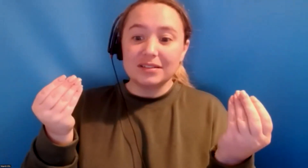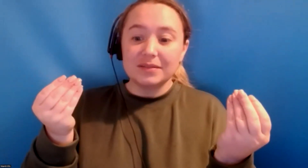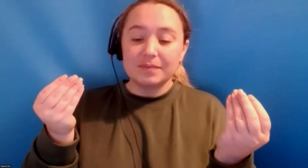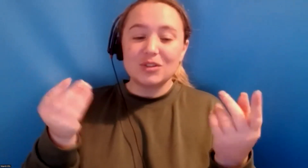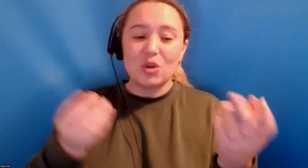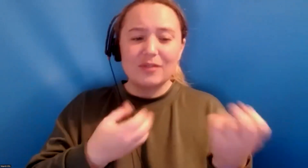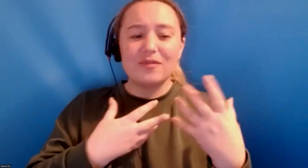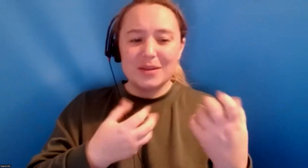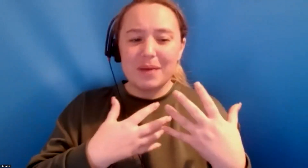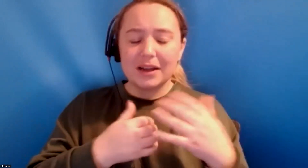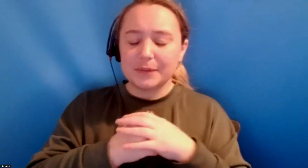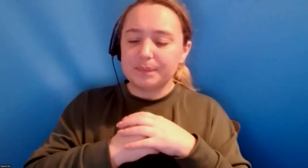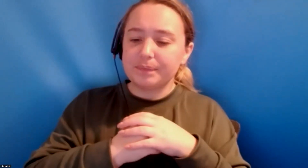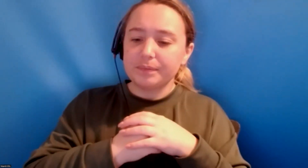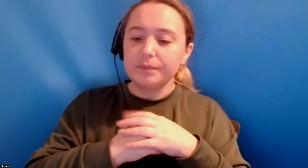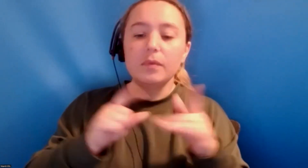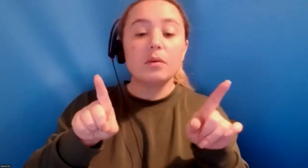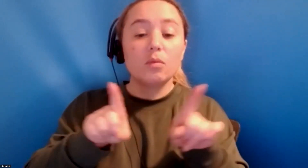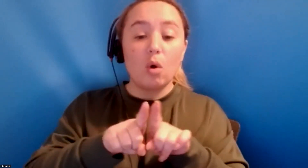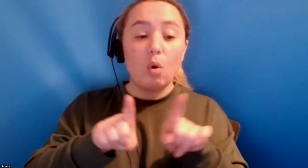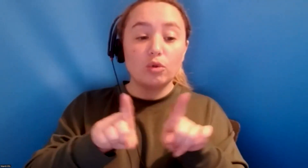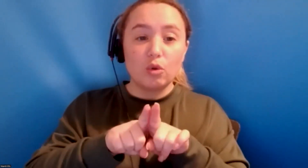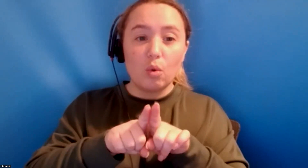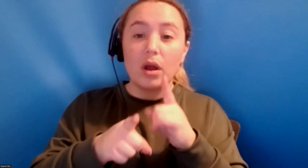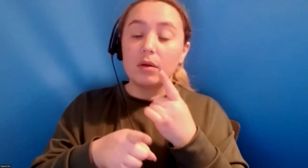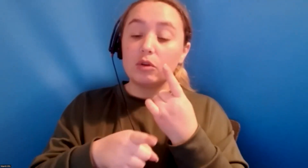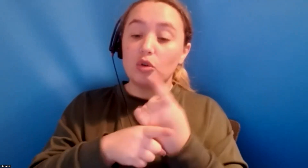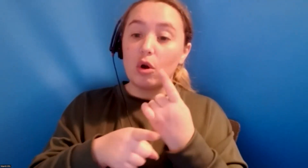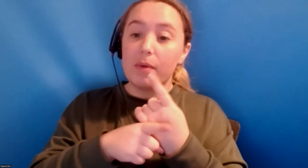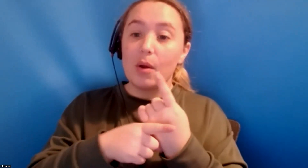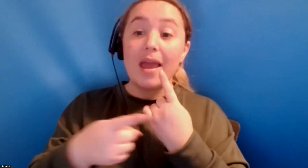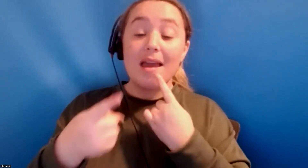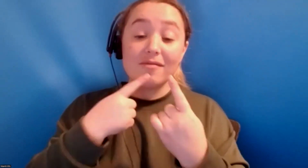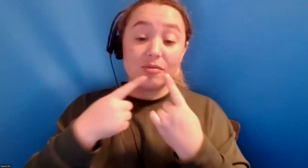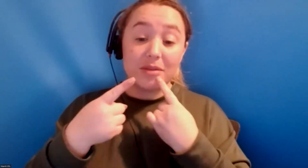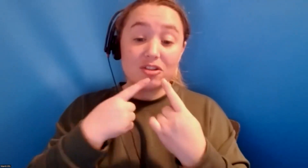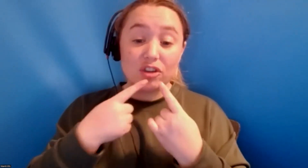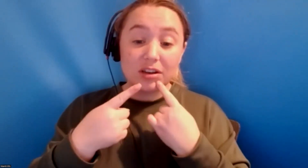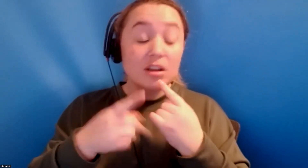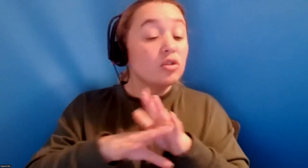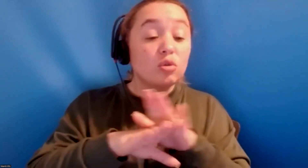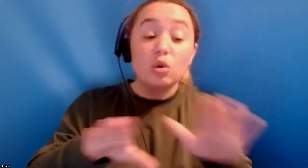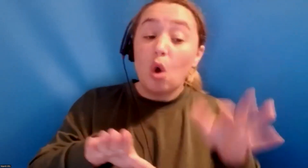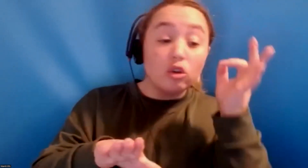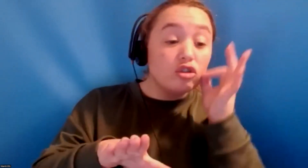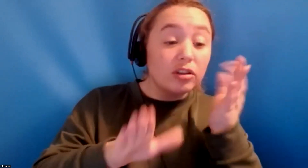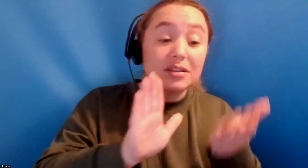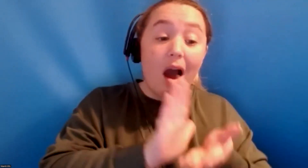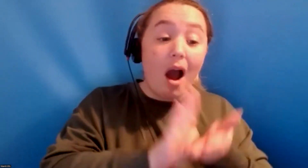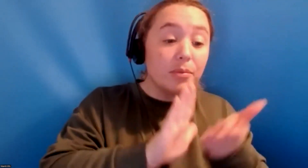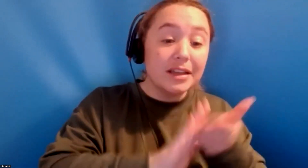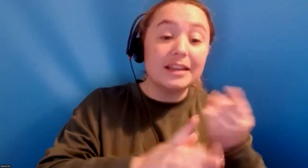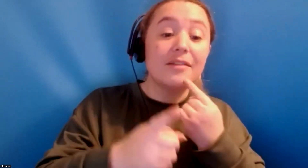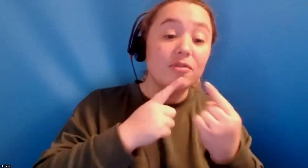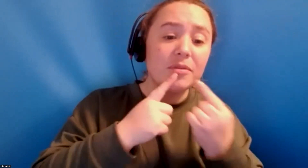also something else around information. Now that's not necessarily just up-to-date information, which is absolutely